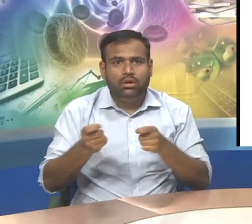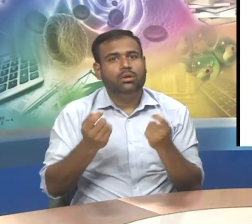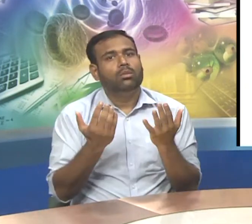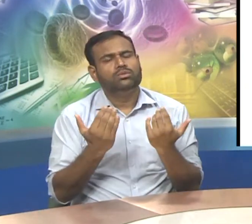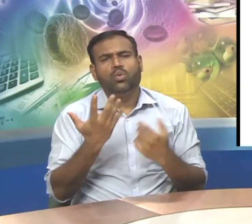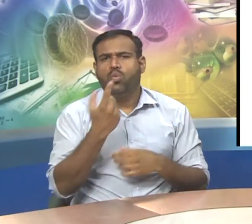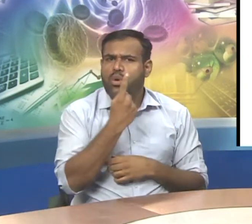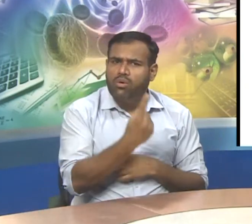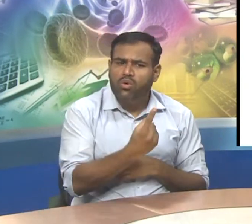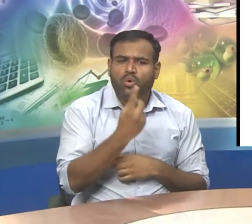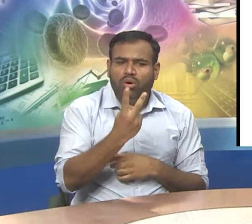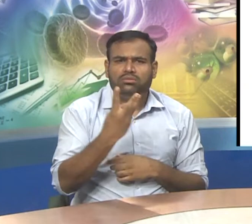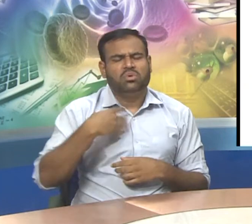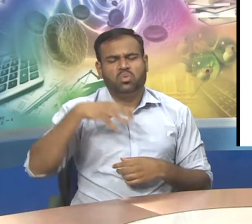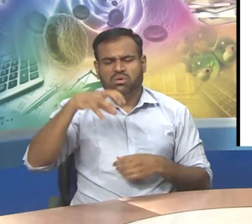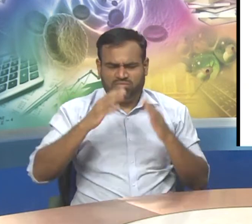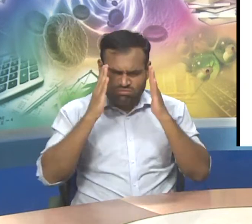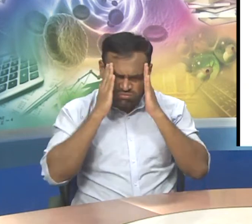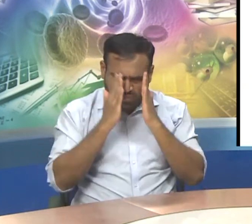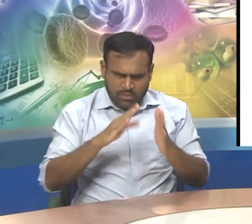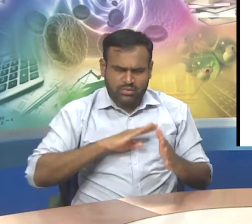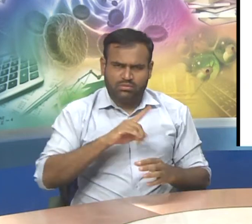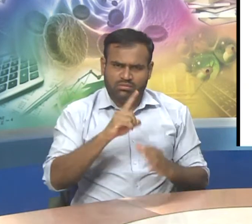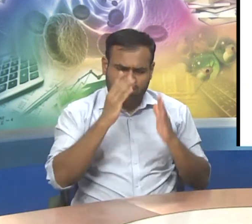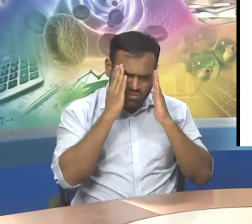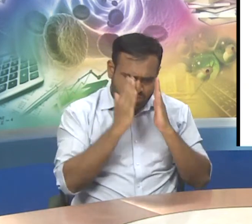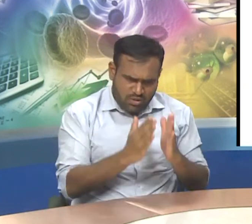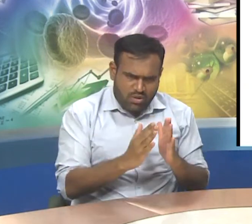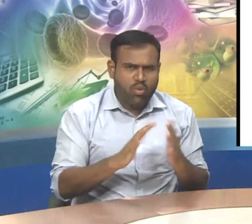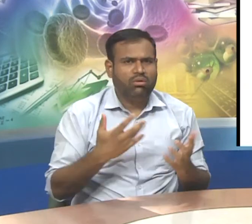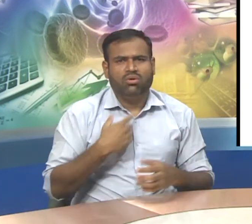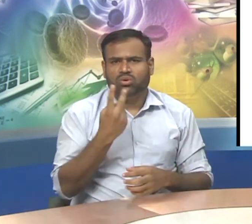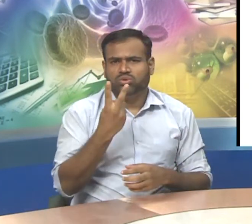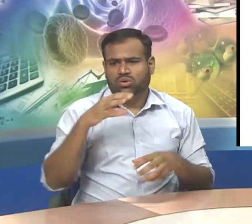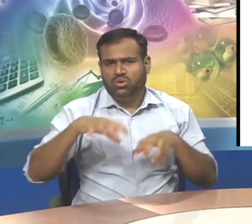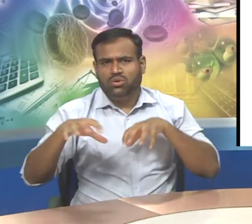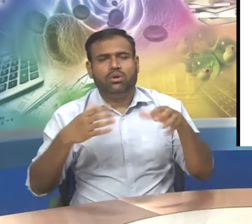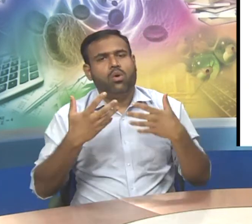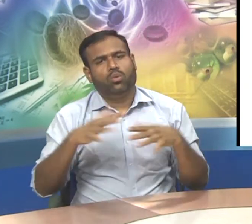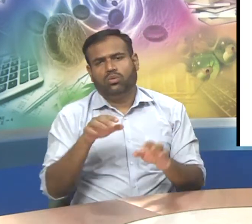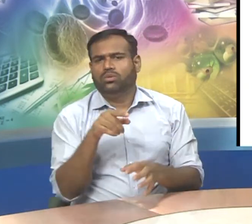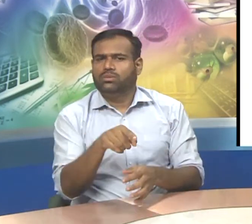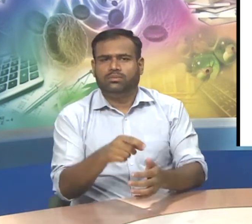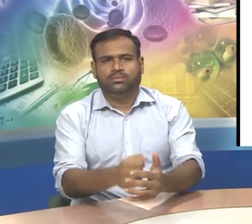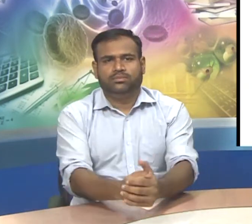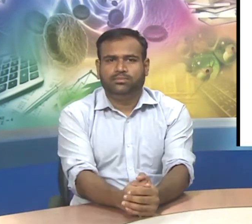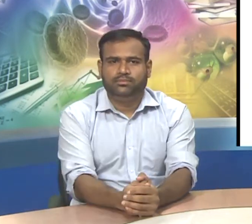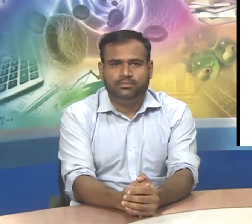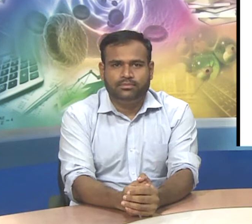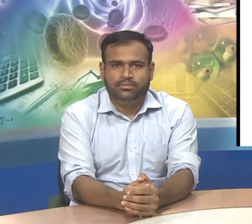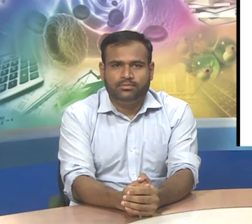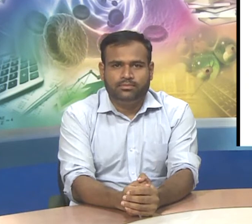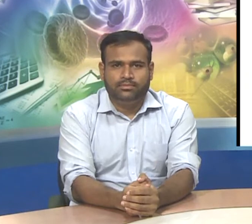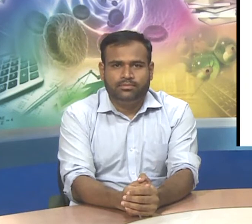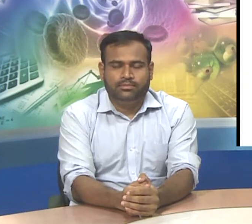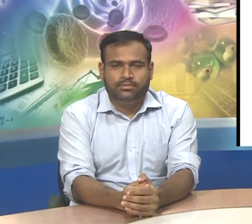So it is a possibility that one person can be the governor of two states or more states.